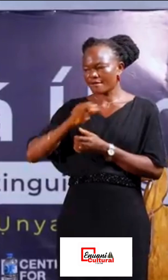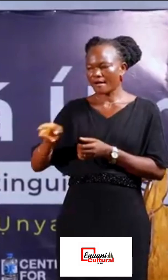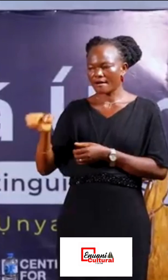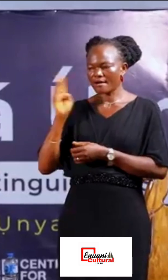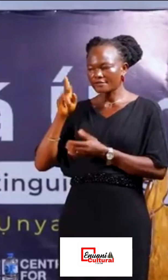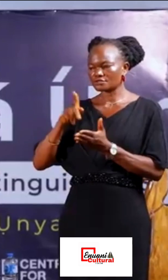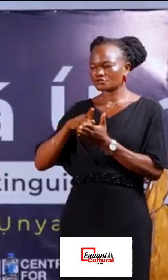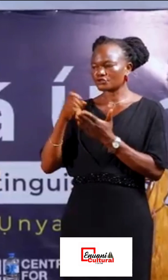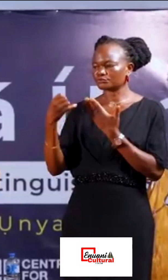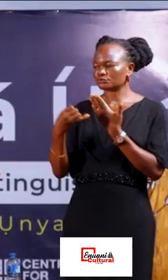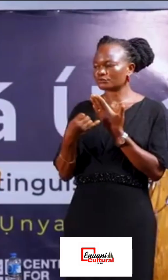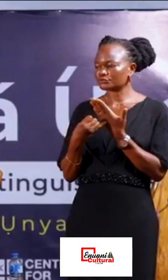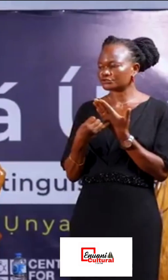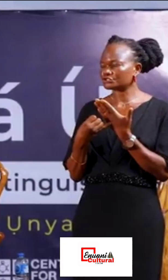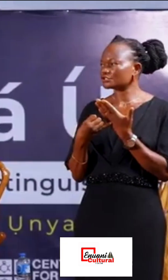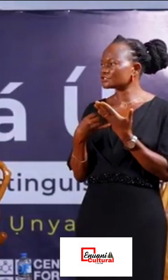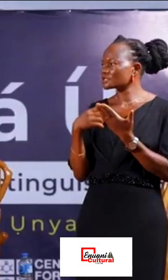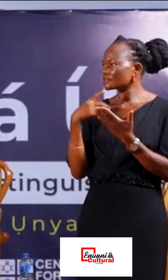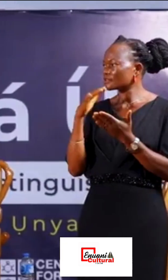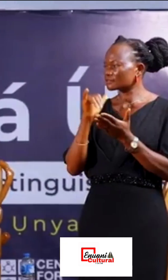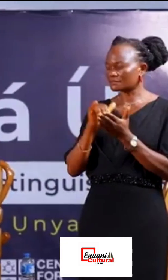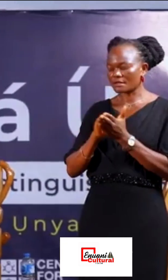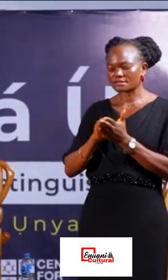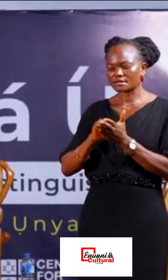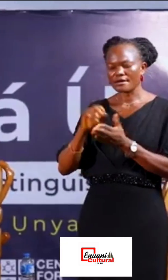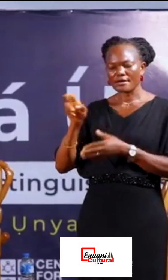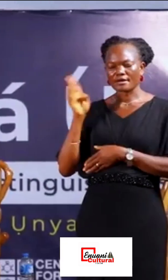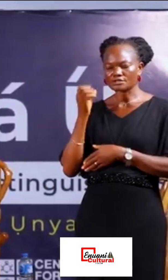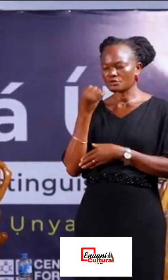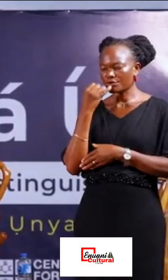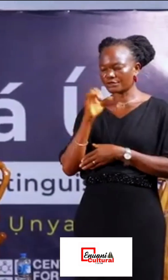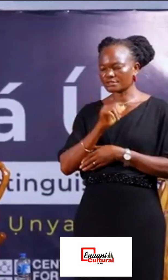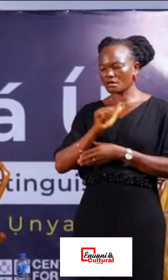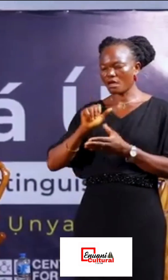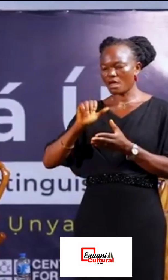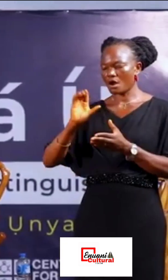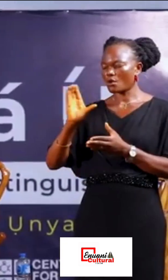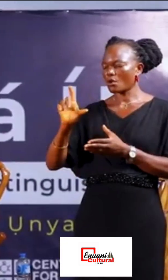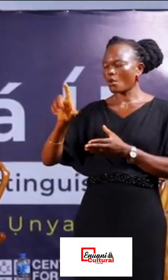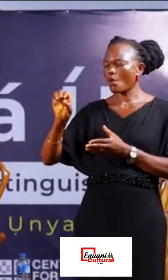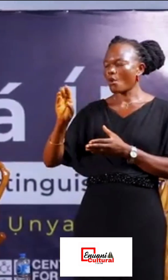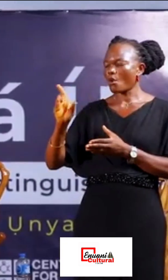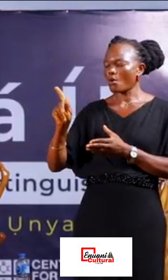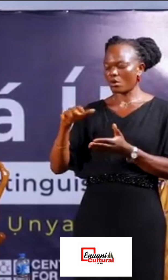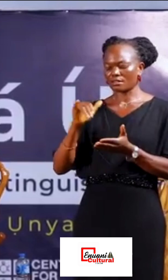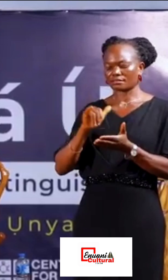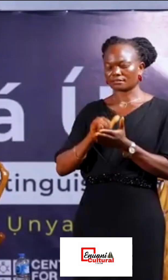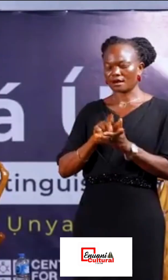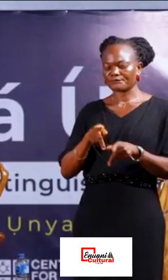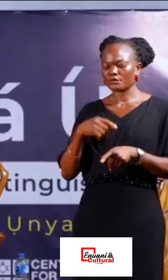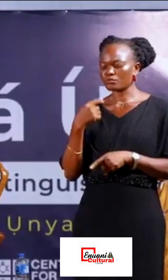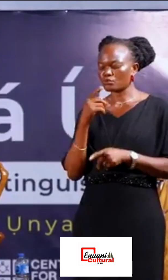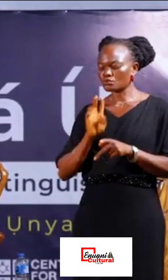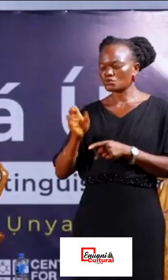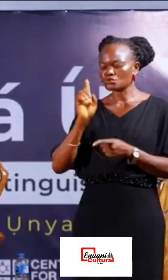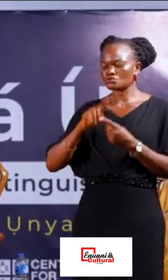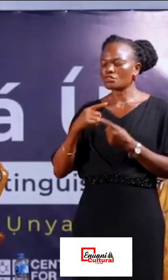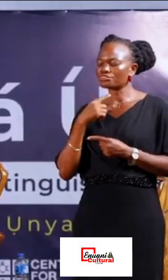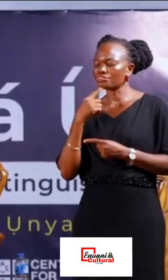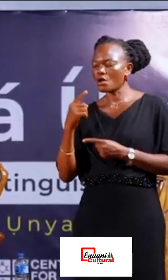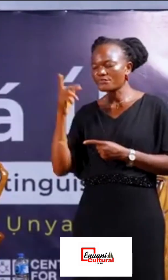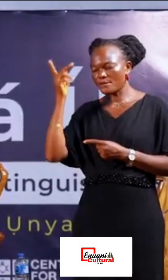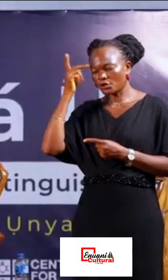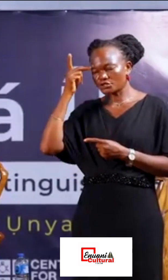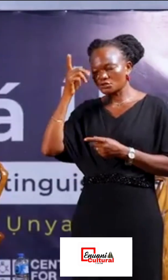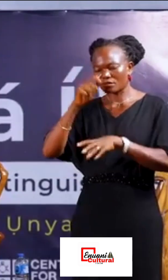Project, argued that history is a clock that people use to tell their political time of the day.